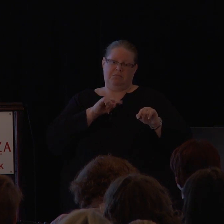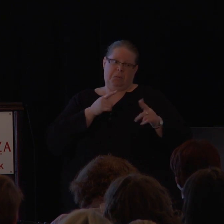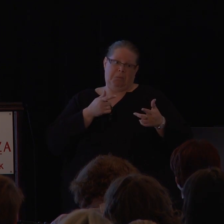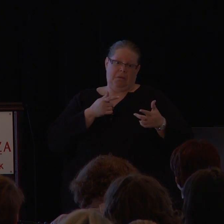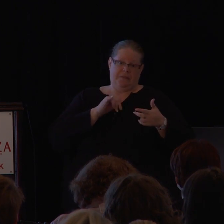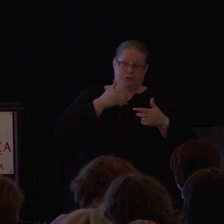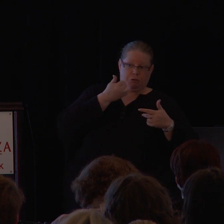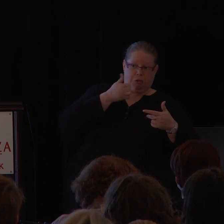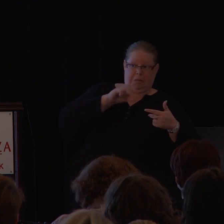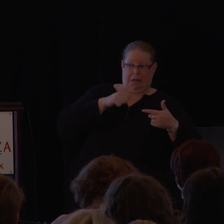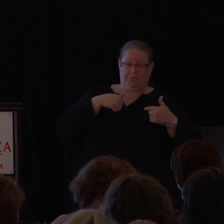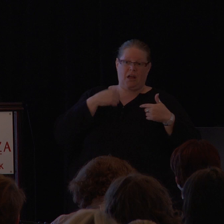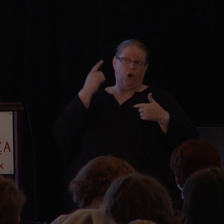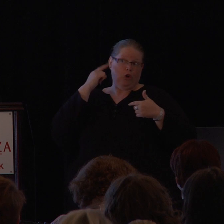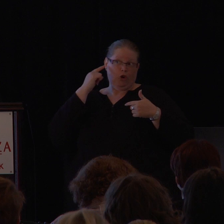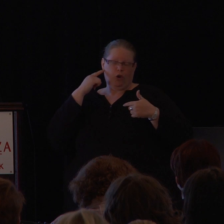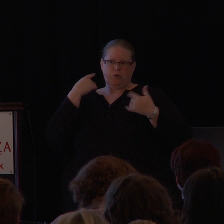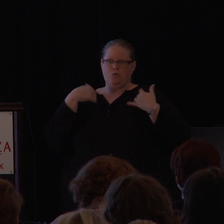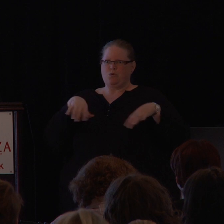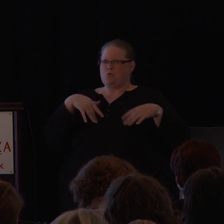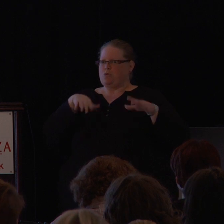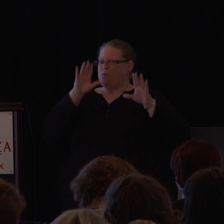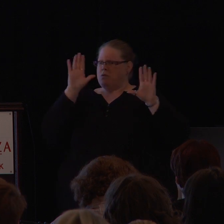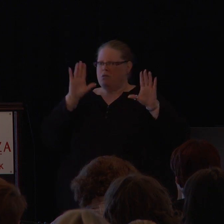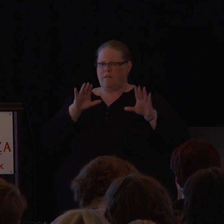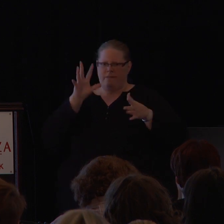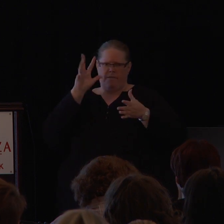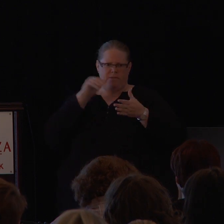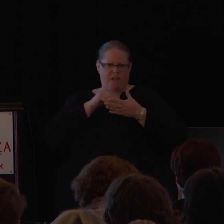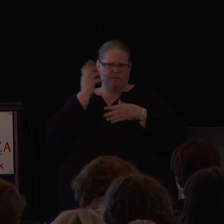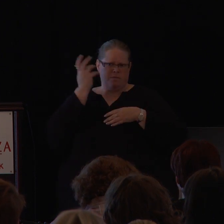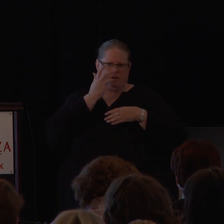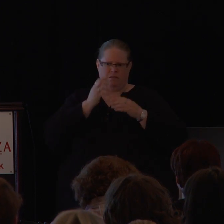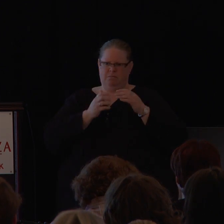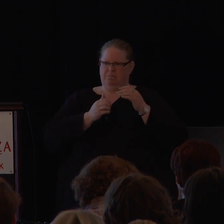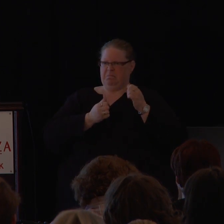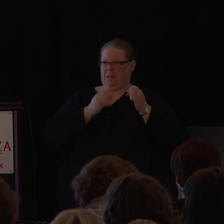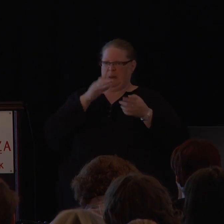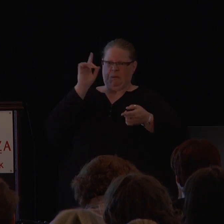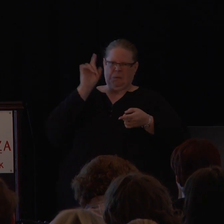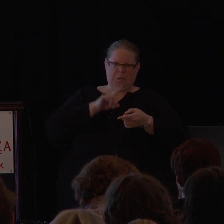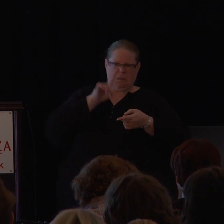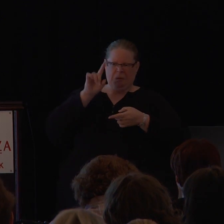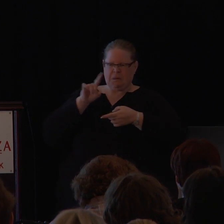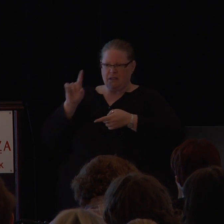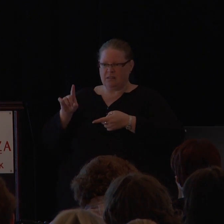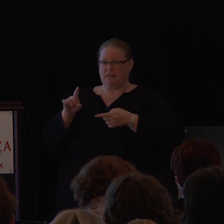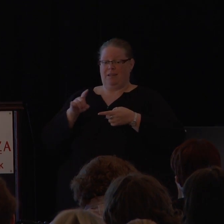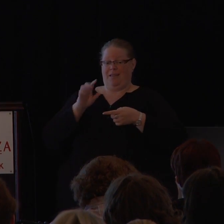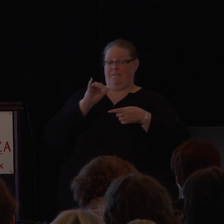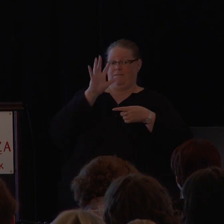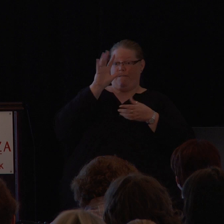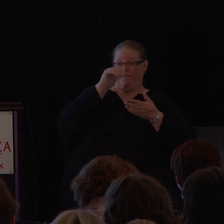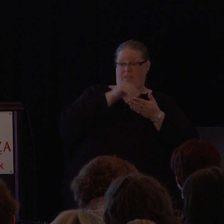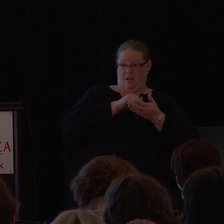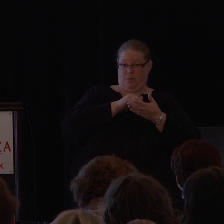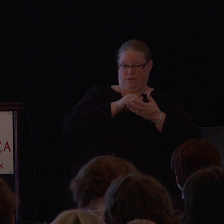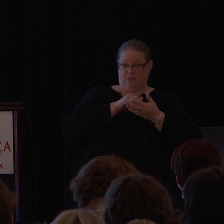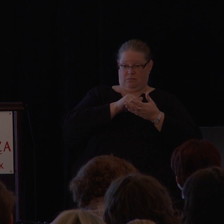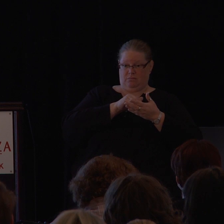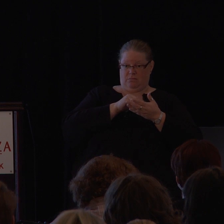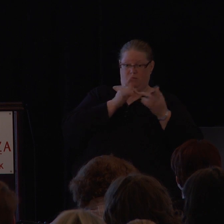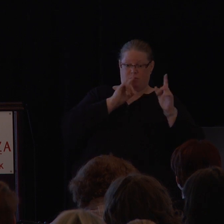department people and generally that that's an unheard of response. And what's even perhaps more surprising, 60% of those responding to this